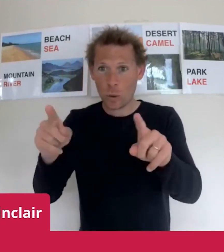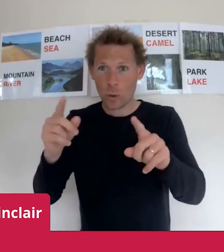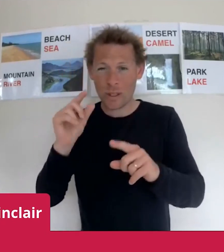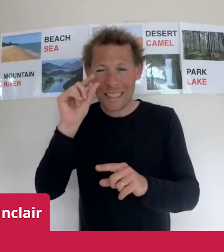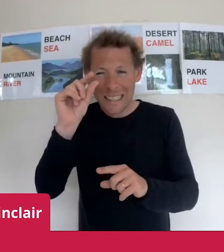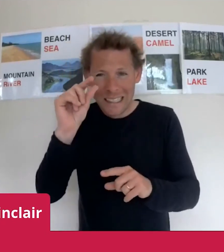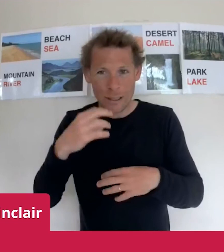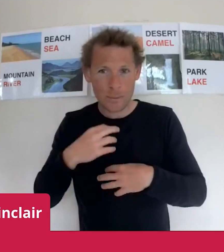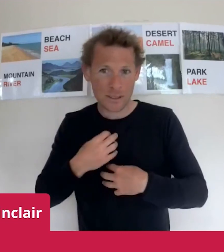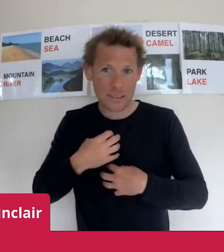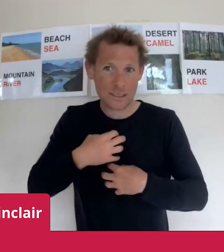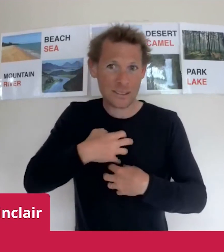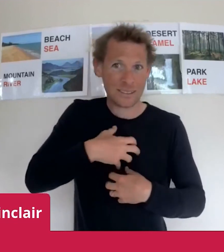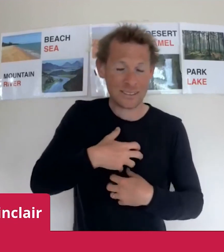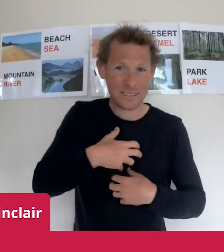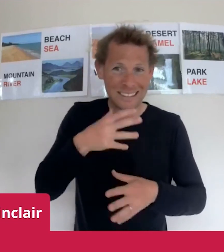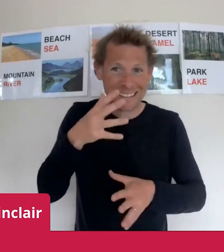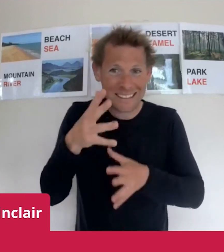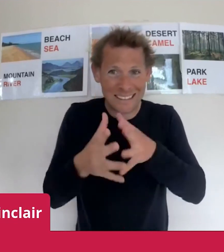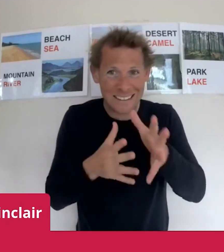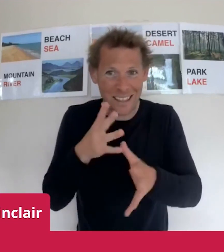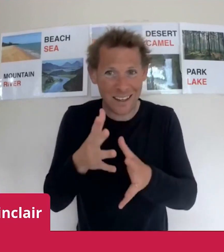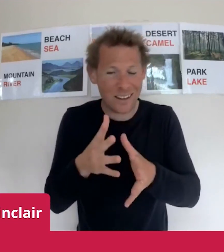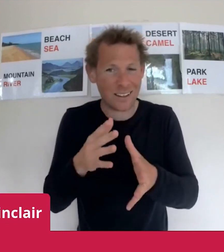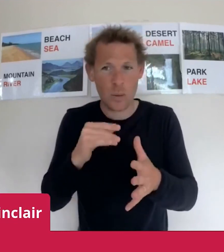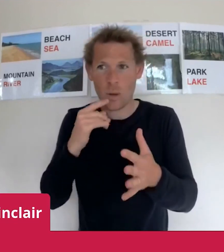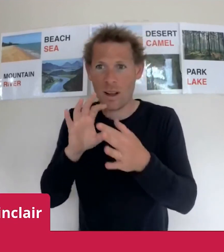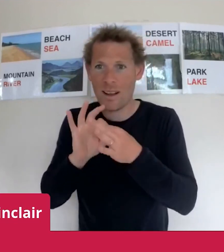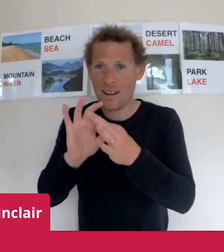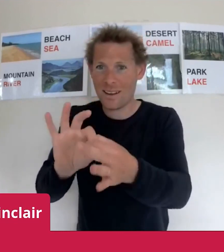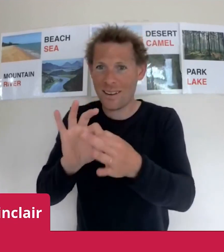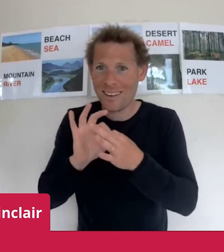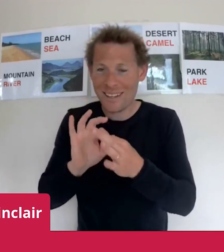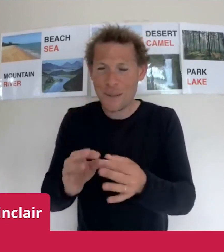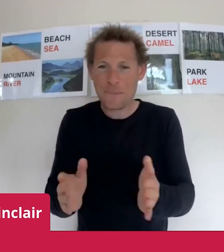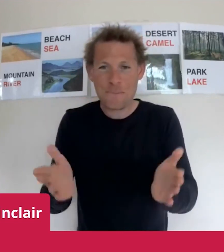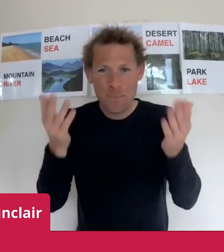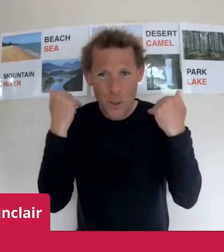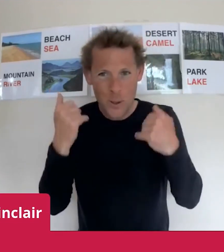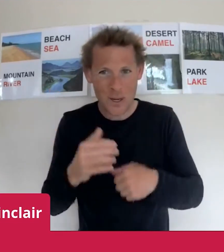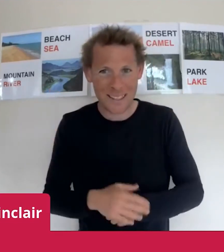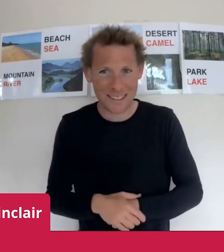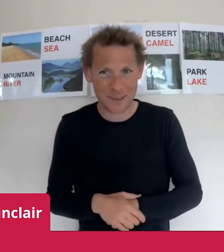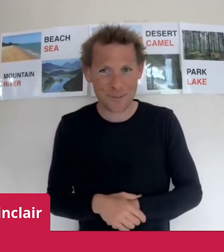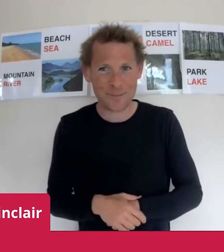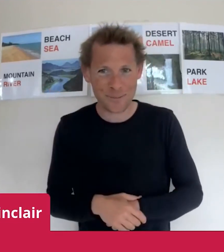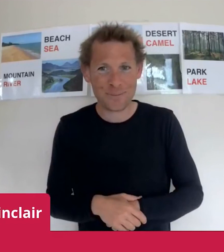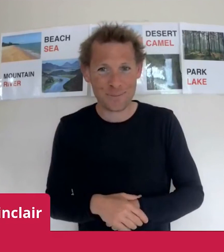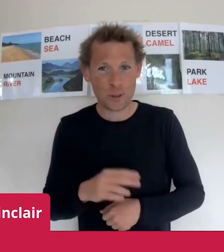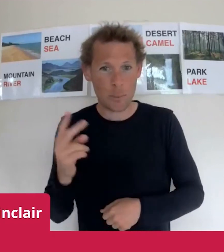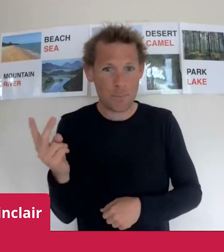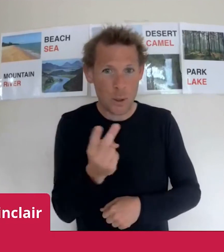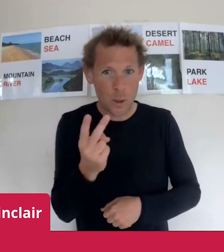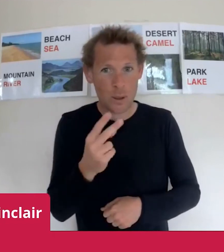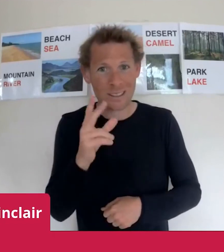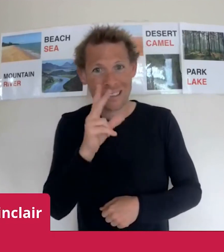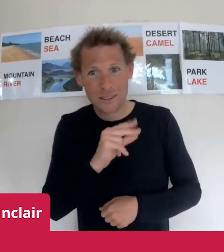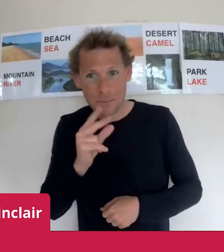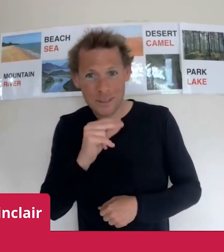to adapt. But even if you adapt a little bit, just to meet in the middle, just a little bit of sign language will just make all the